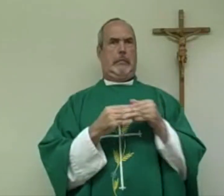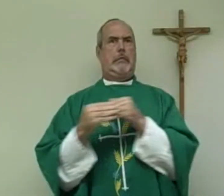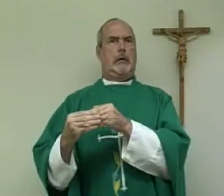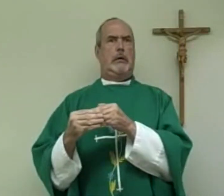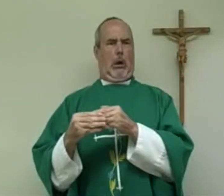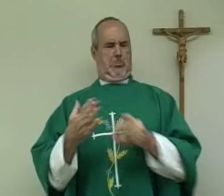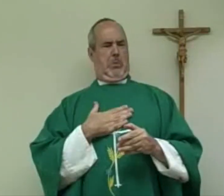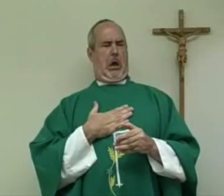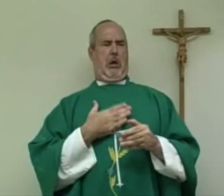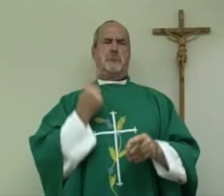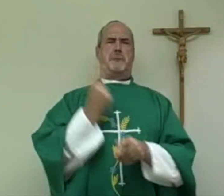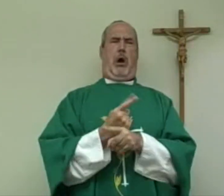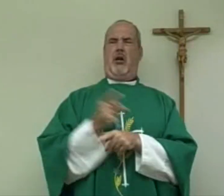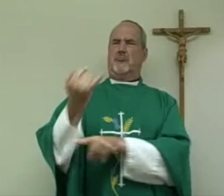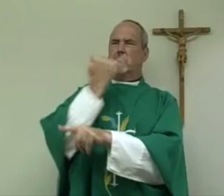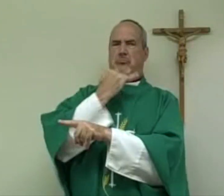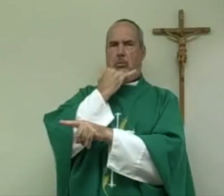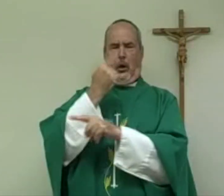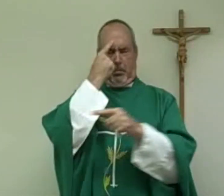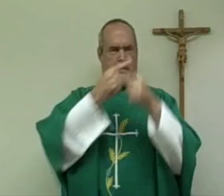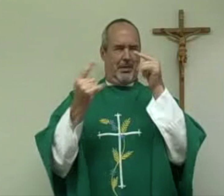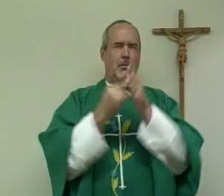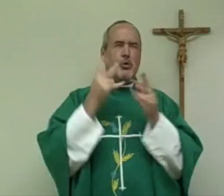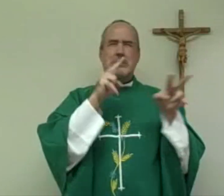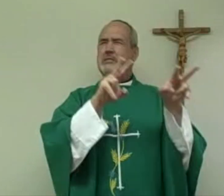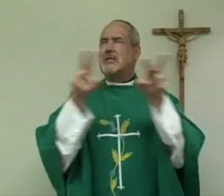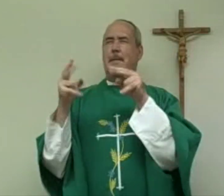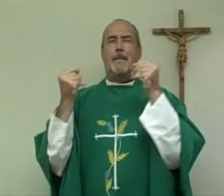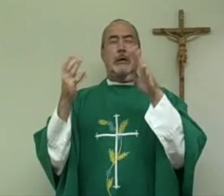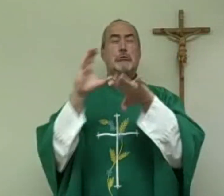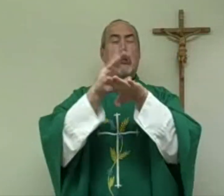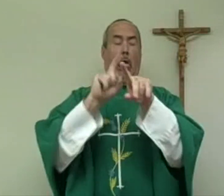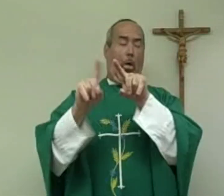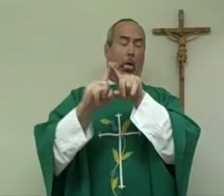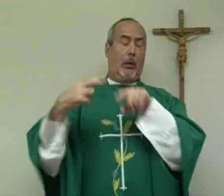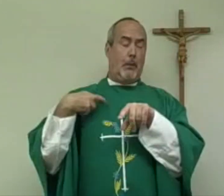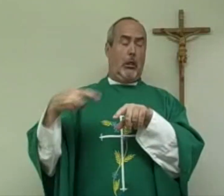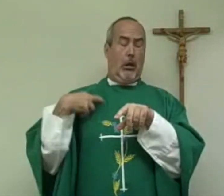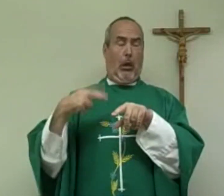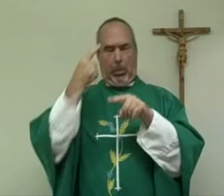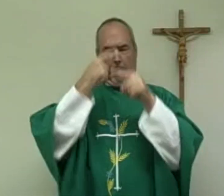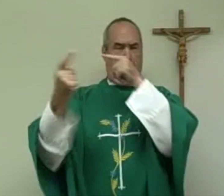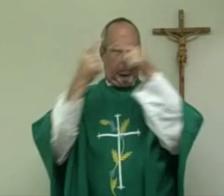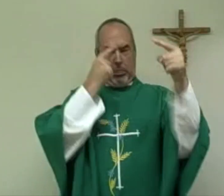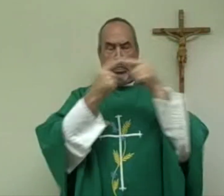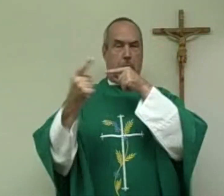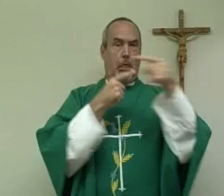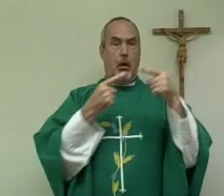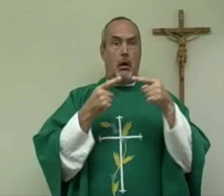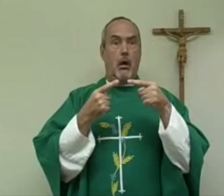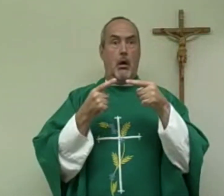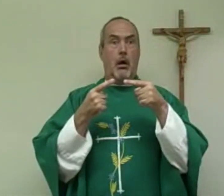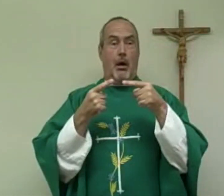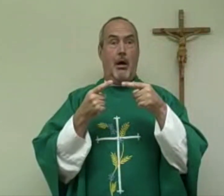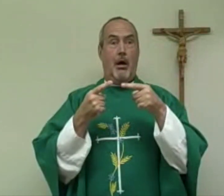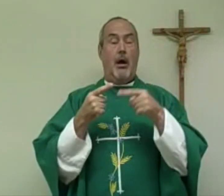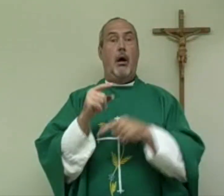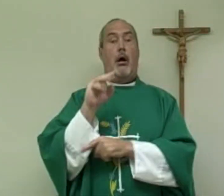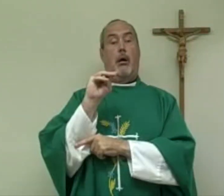provide an interpretation for what we read in the Bible, because that leads us to think that we're right and everybody else is wrong. I mean, look at all the different churches and